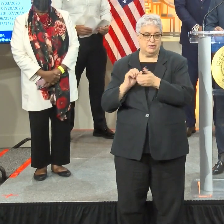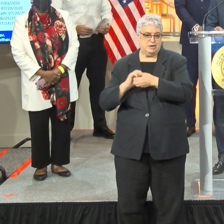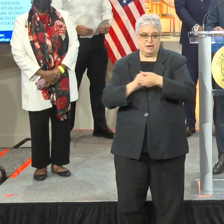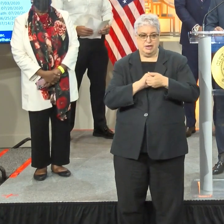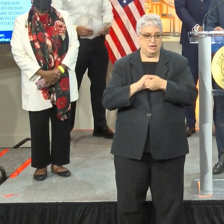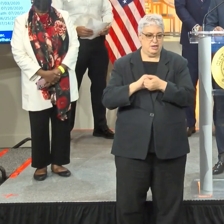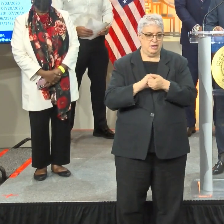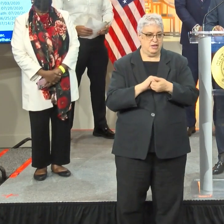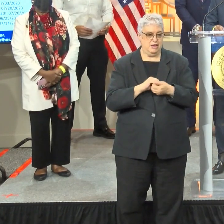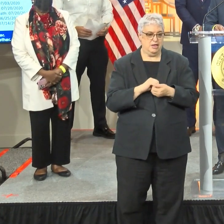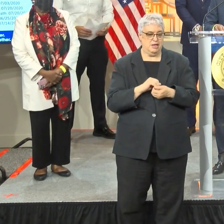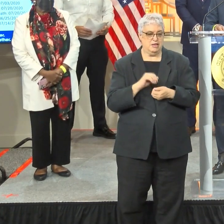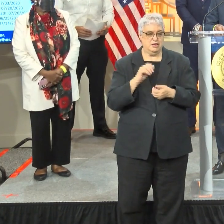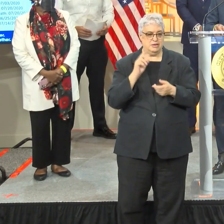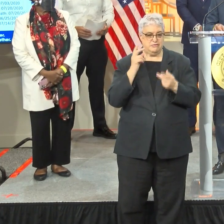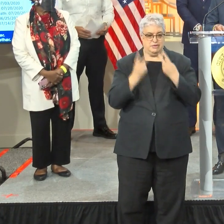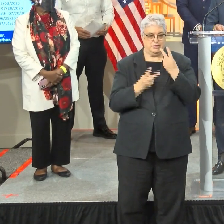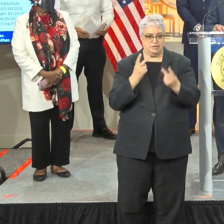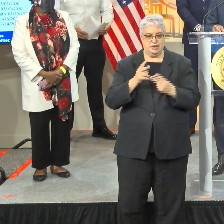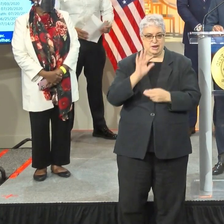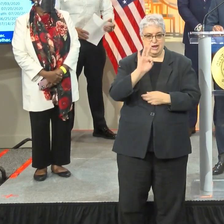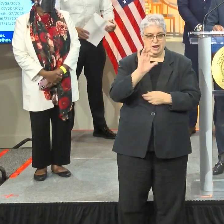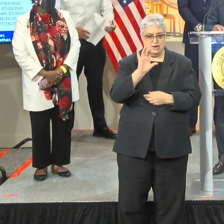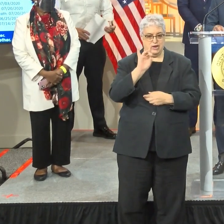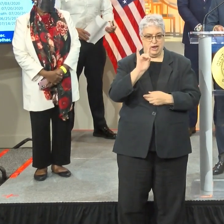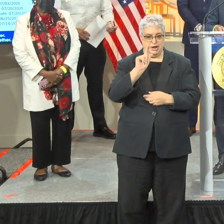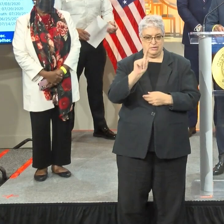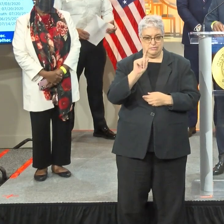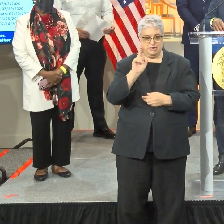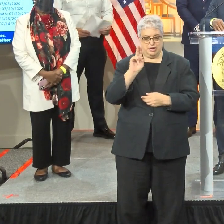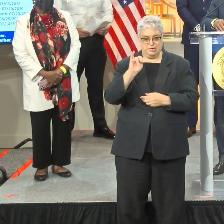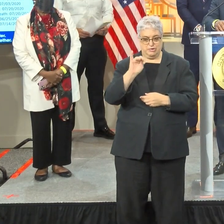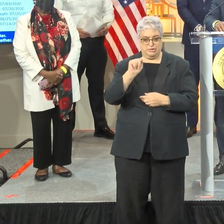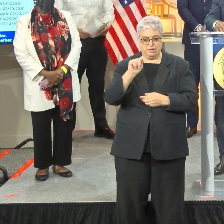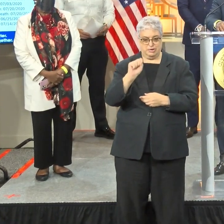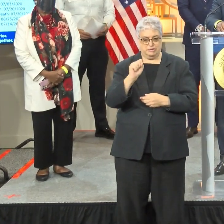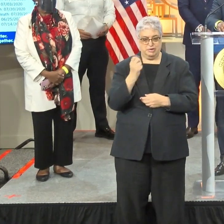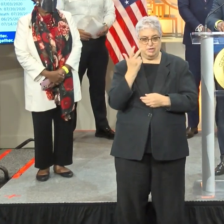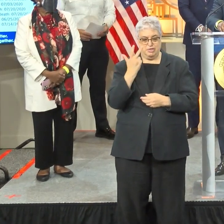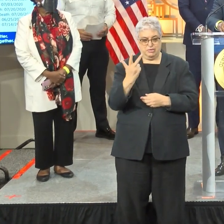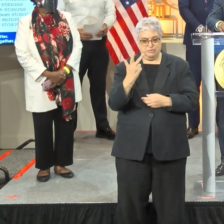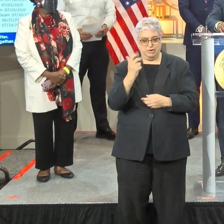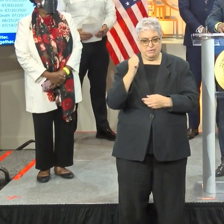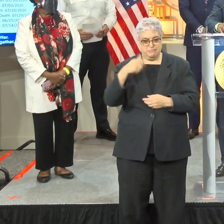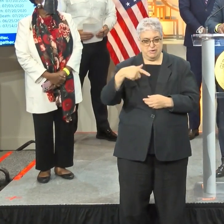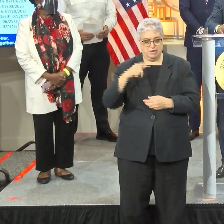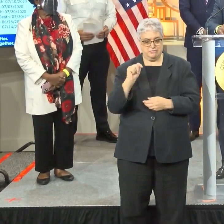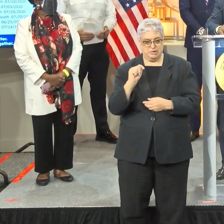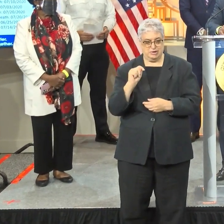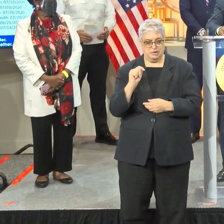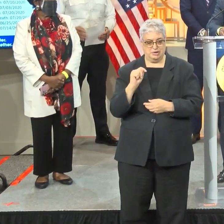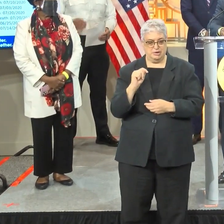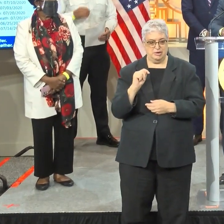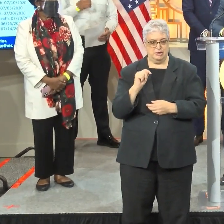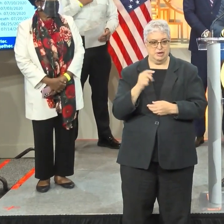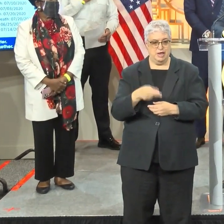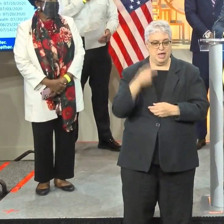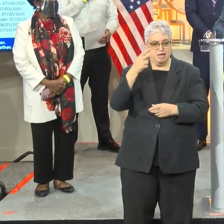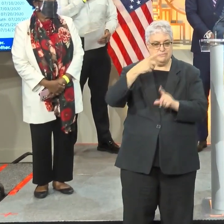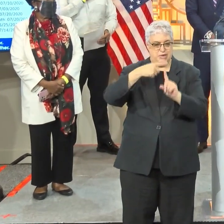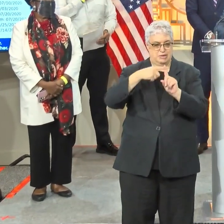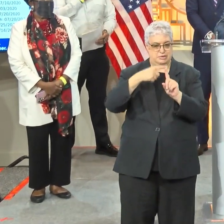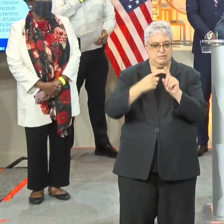Mejor teams visited 981 units at 3 apartment complexes in high positivity